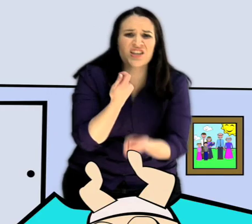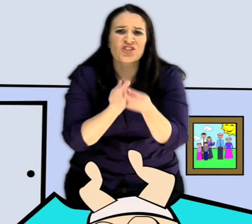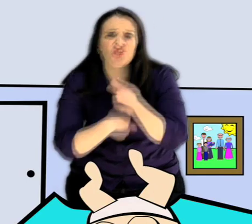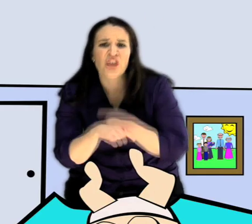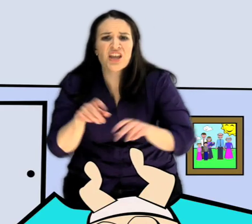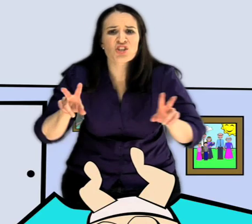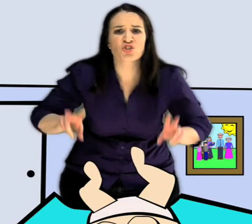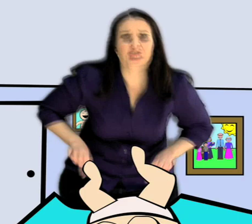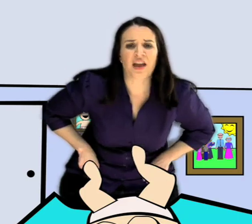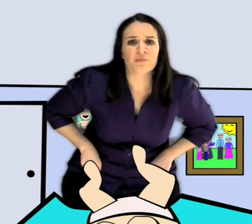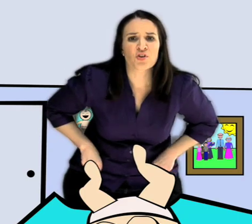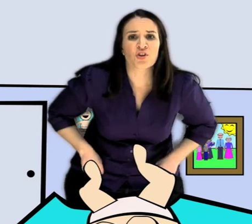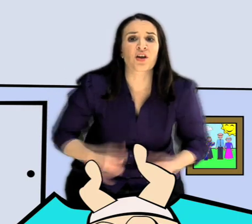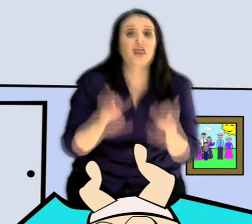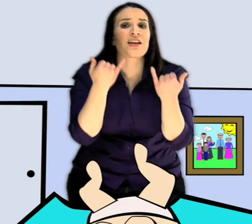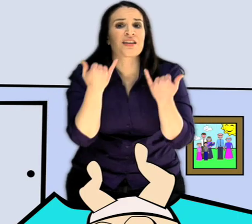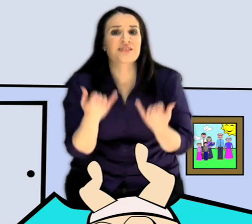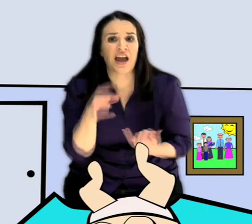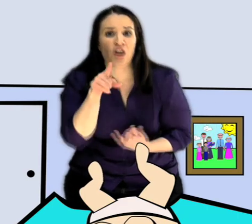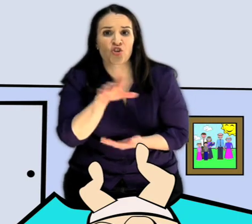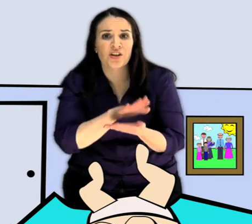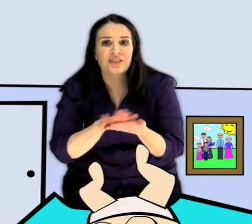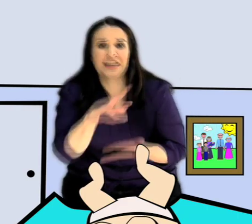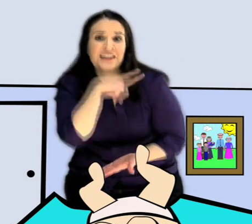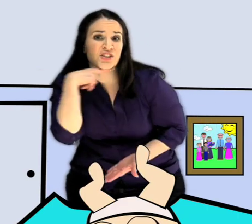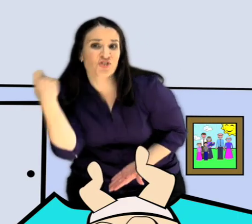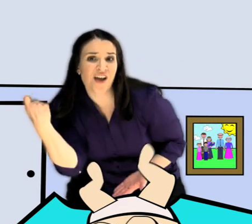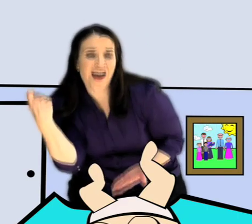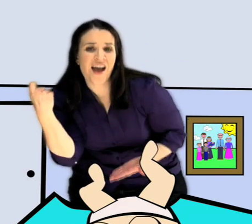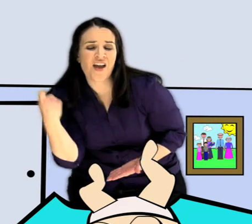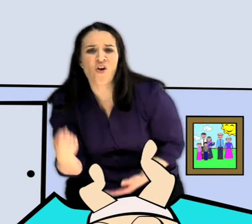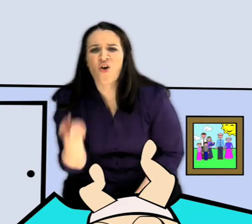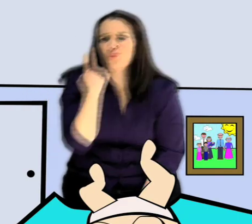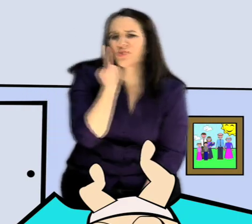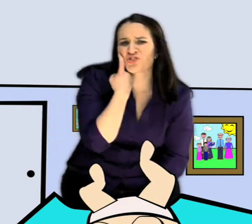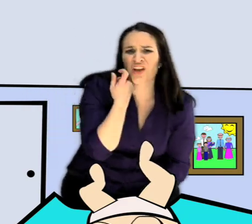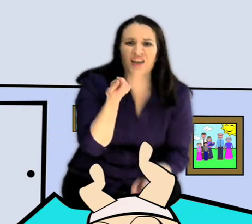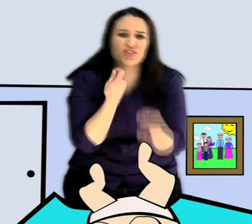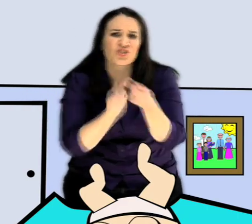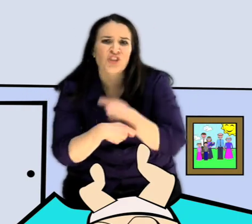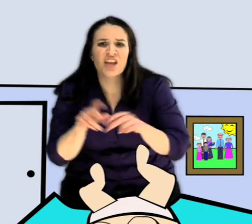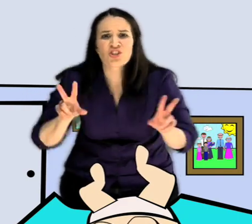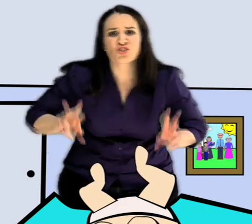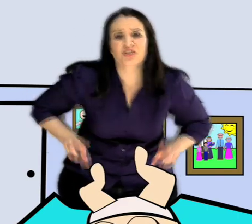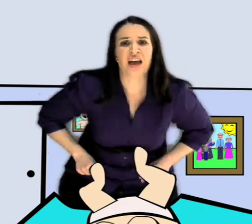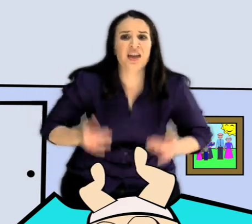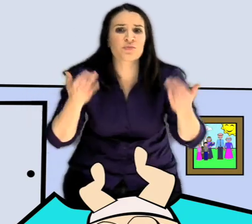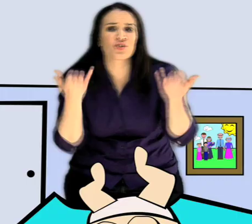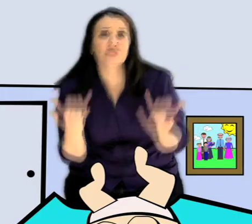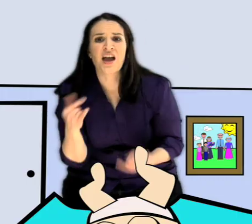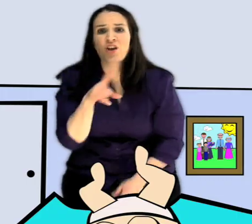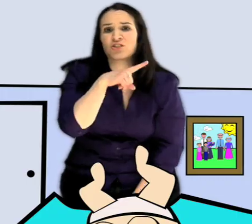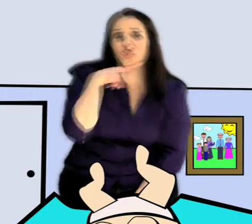just changed your diaper, now you're clean and dry. Oh, we just changed your diaper, now it's